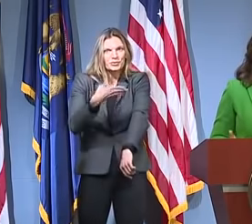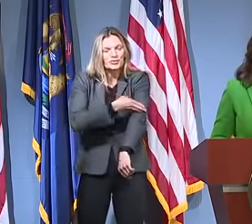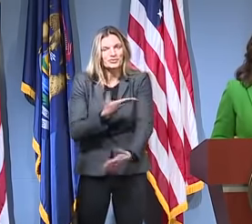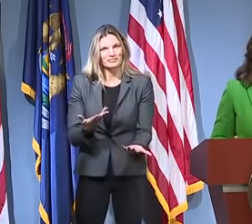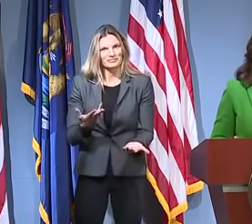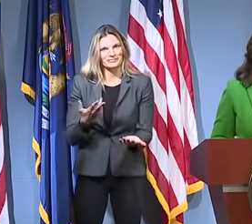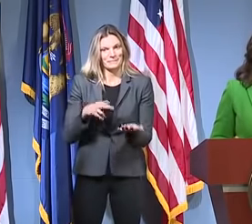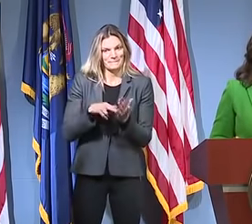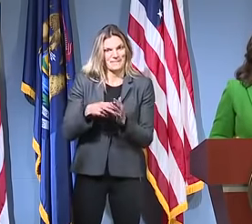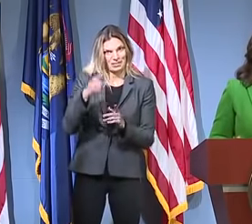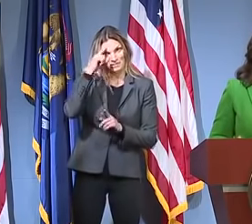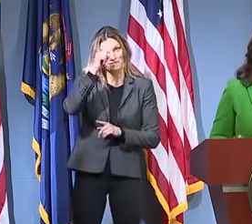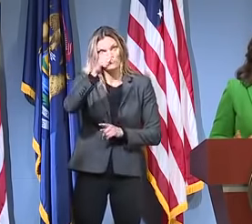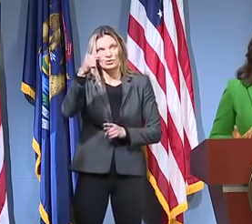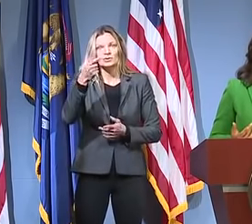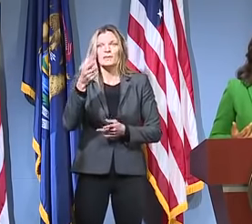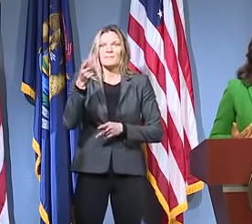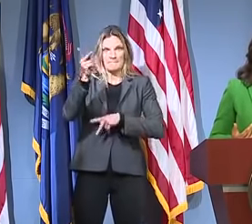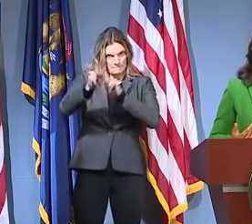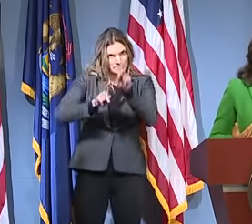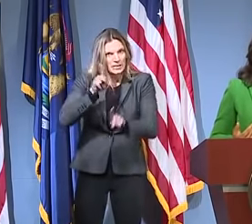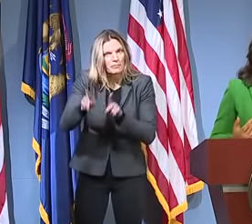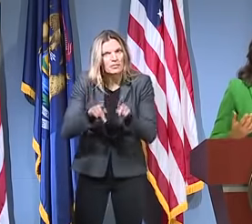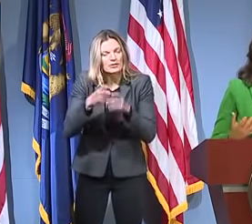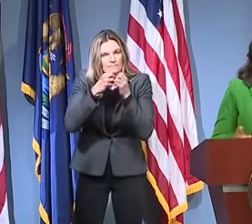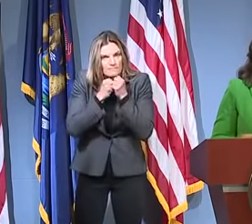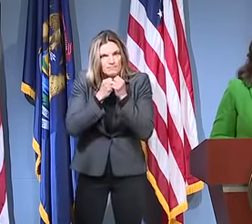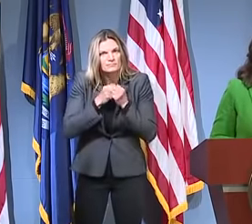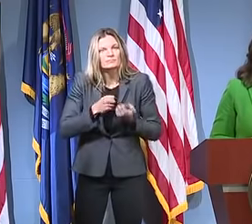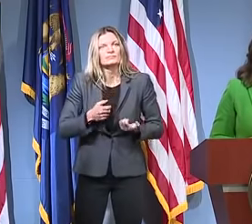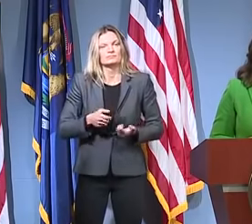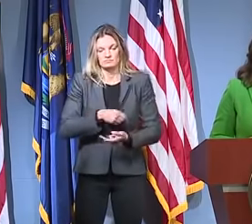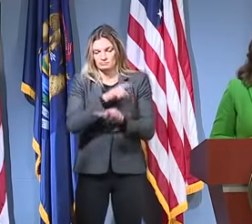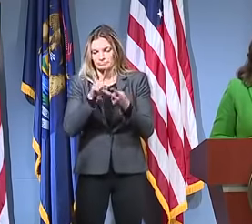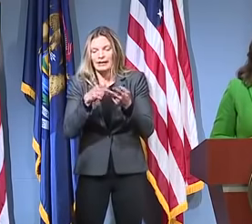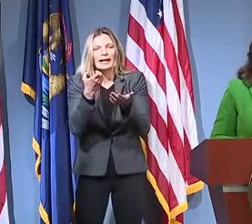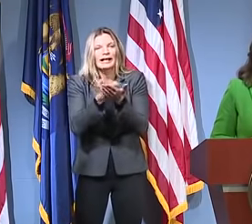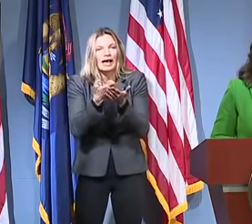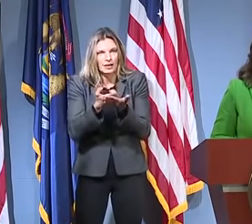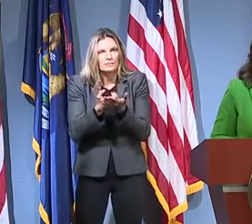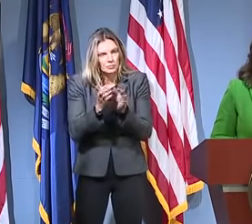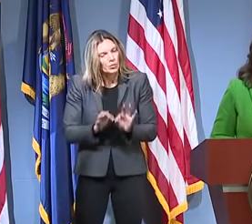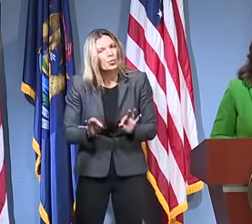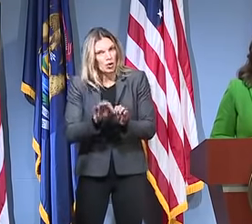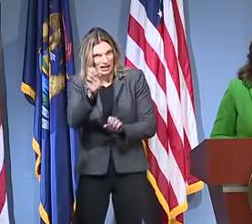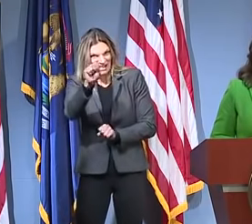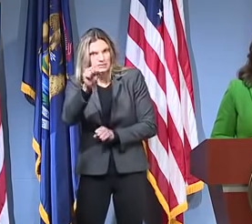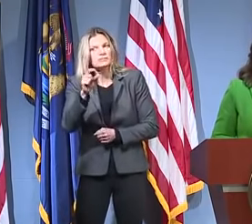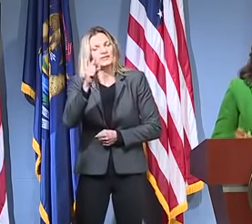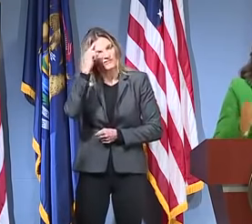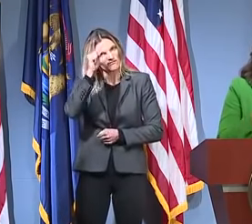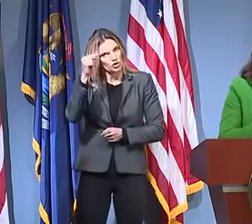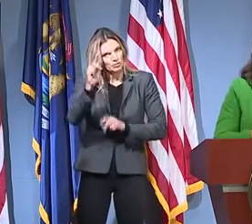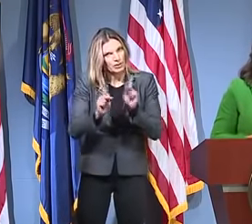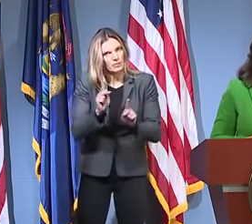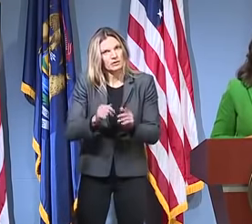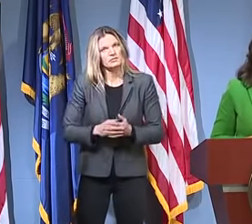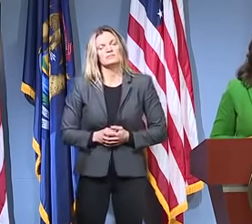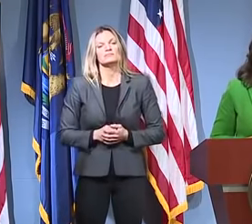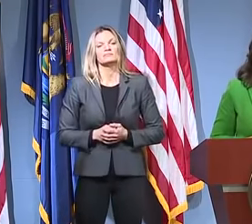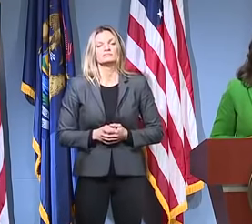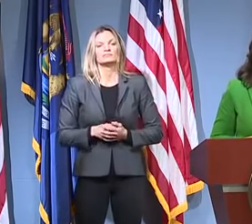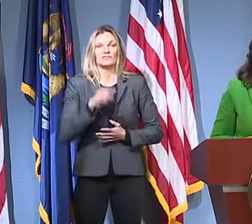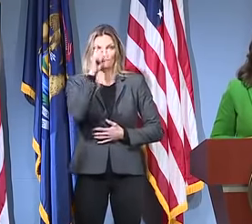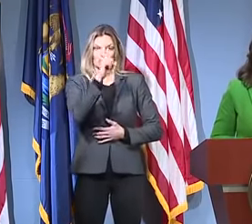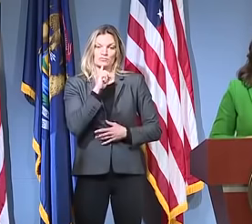but also our economy. I don't think anyone in Florida would question that. It would be better to be a Michigander right